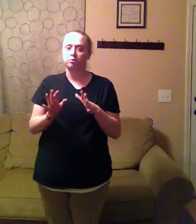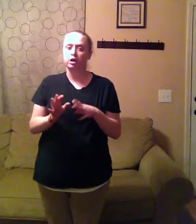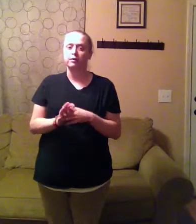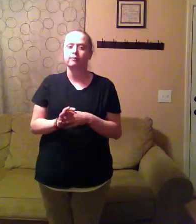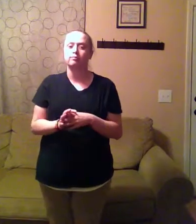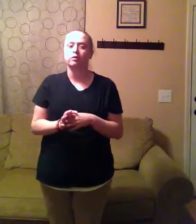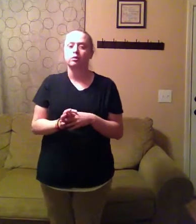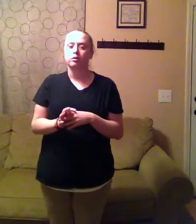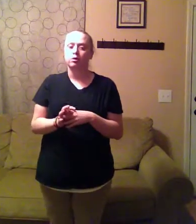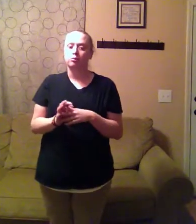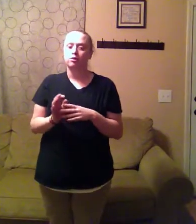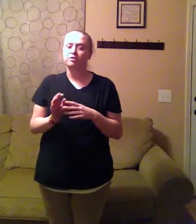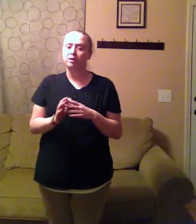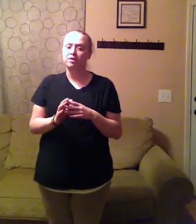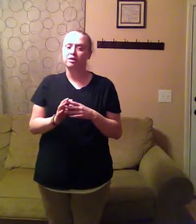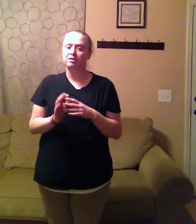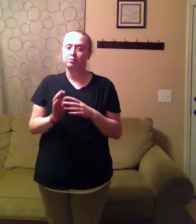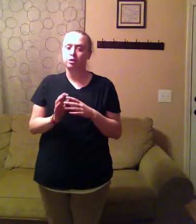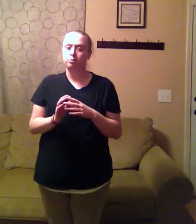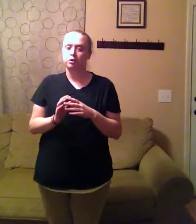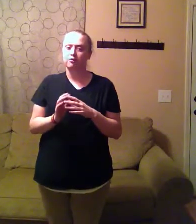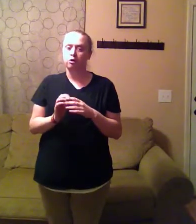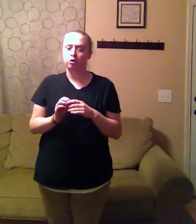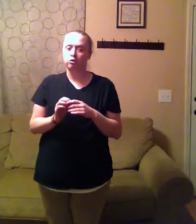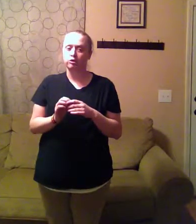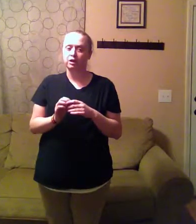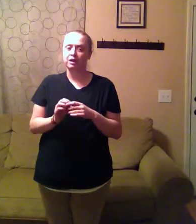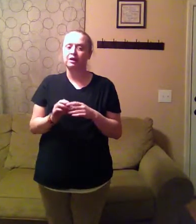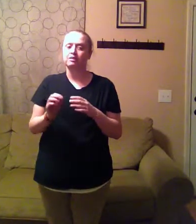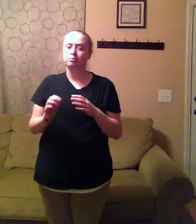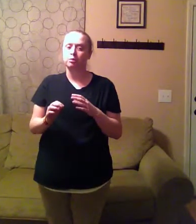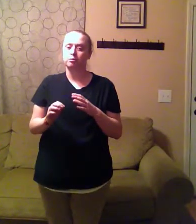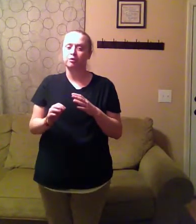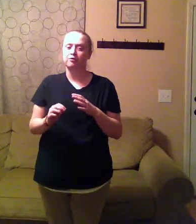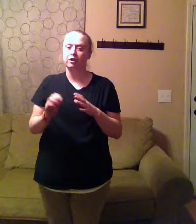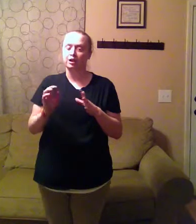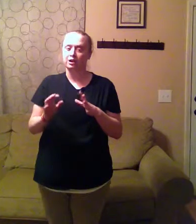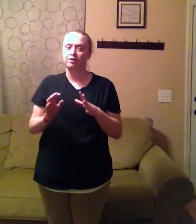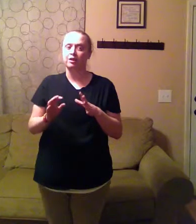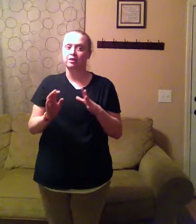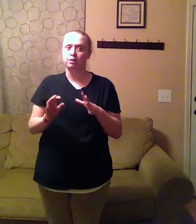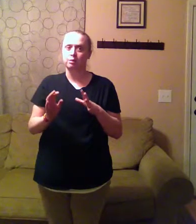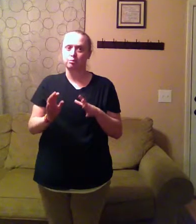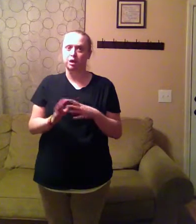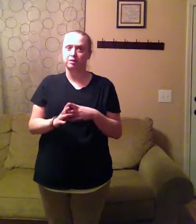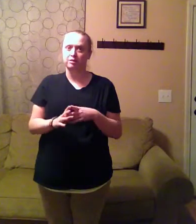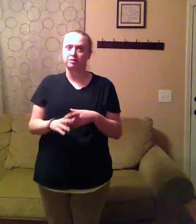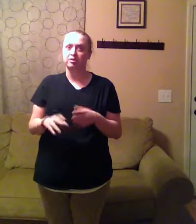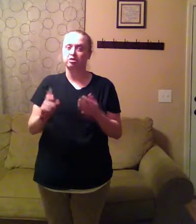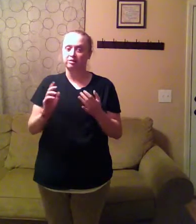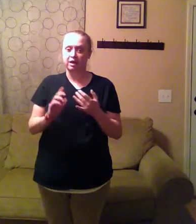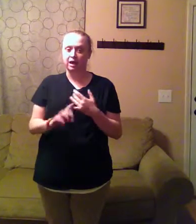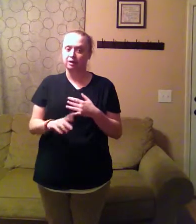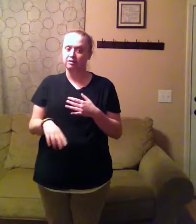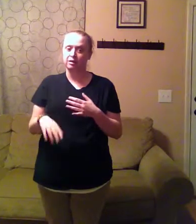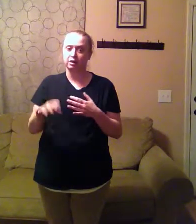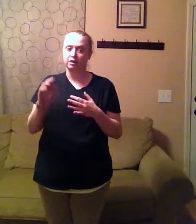brain. While this method isn't appropriate for all learning, it is appropriate for anything that can be practiced, such as acting,